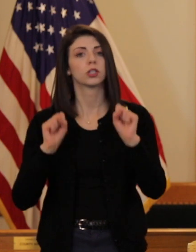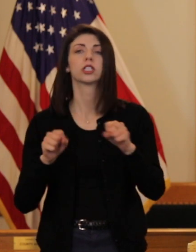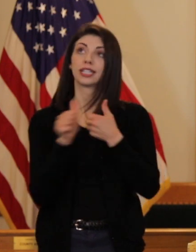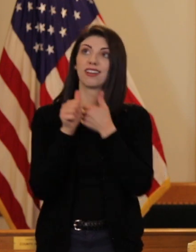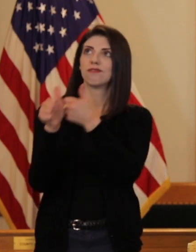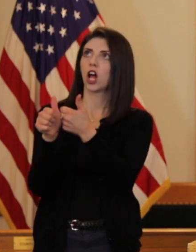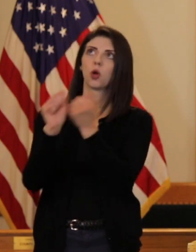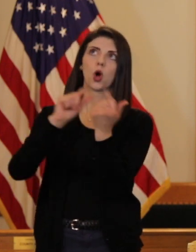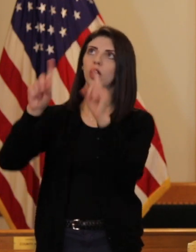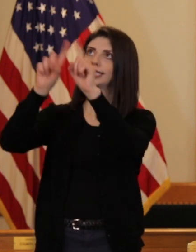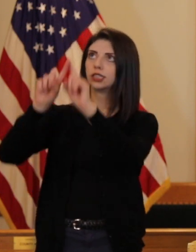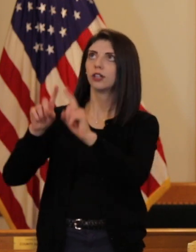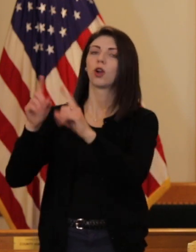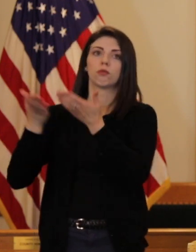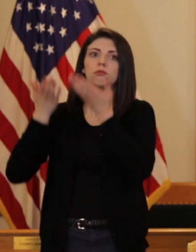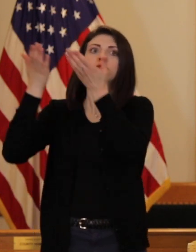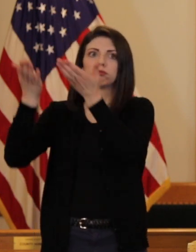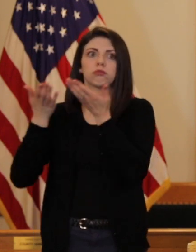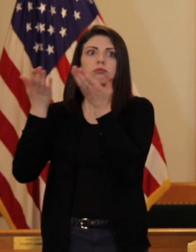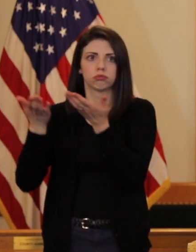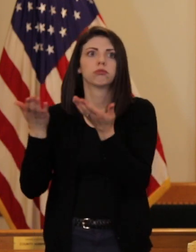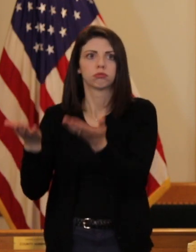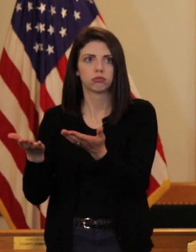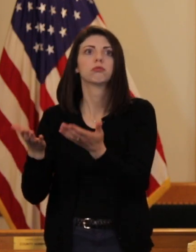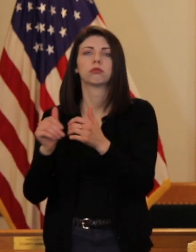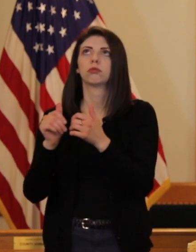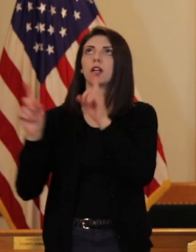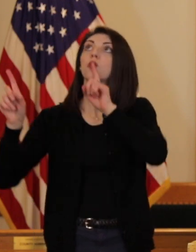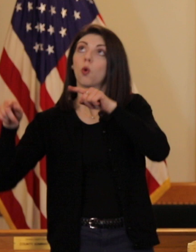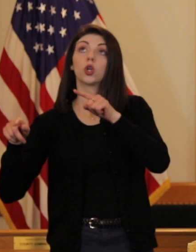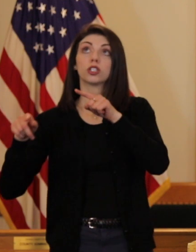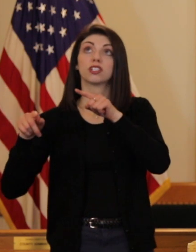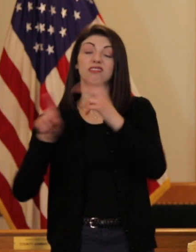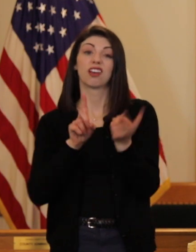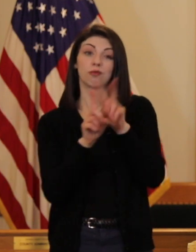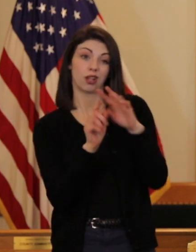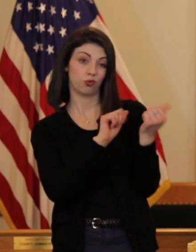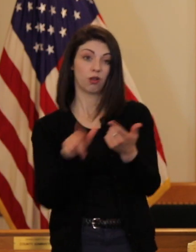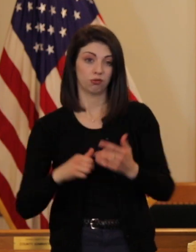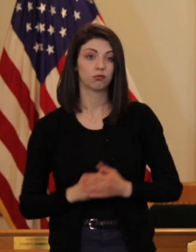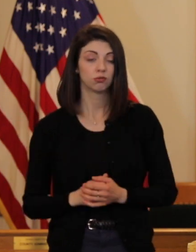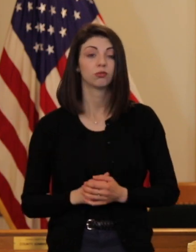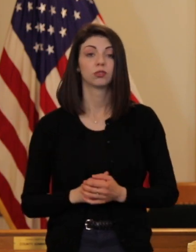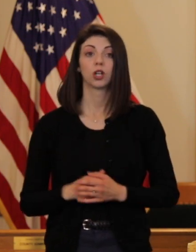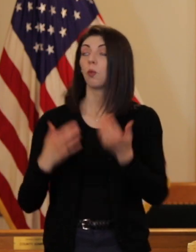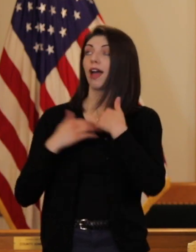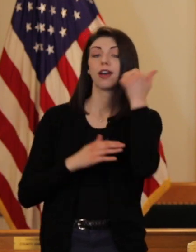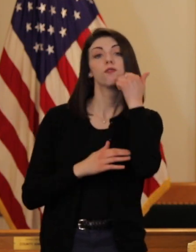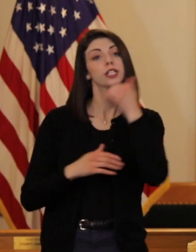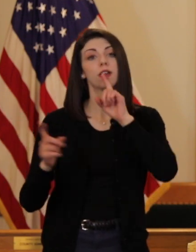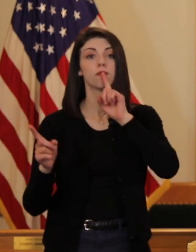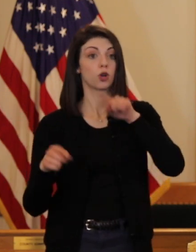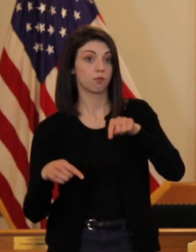the myriad of public health recommendations and executive orders that affect us all. We receive daily reports on the